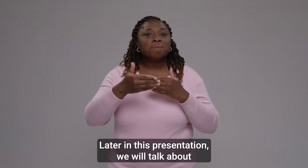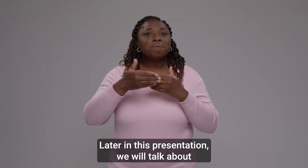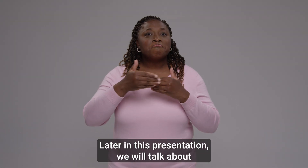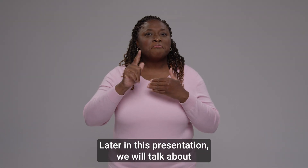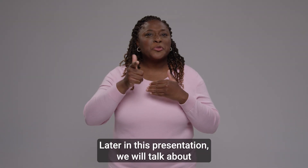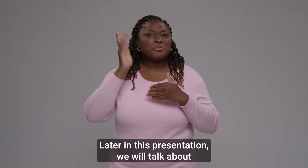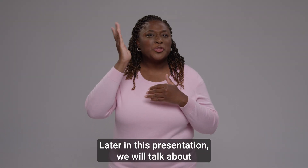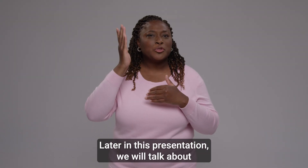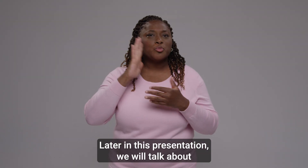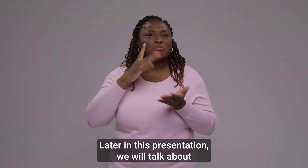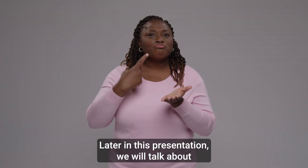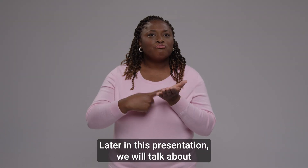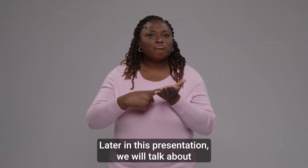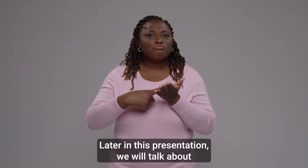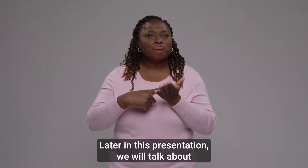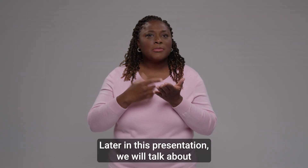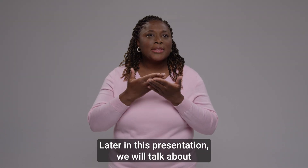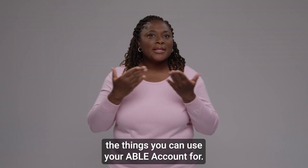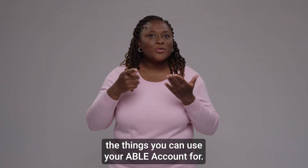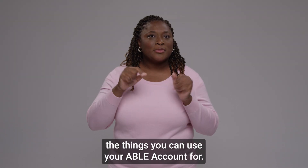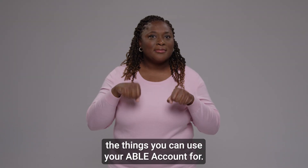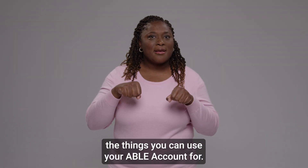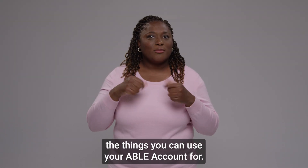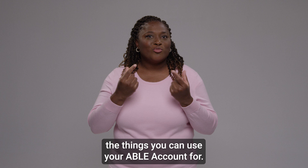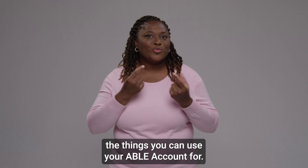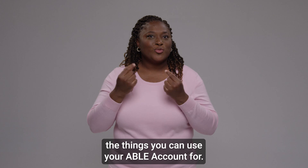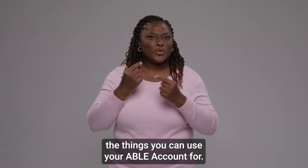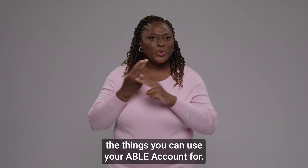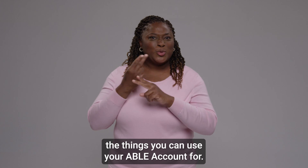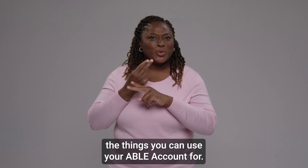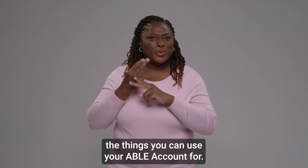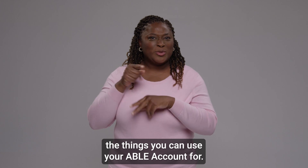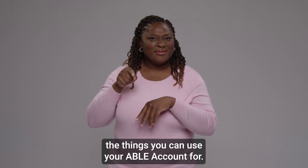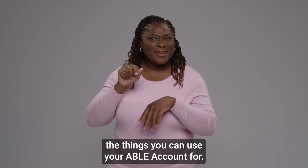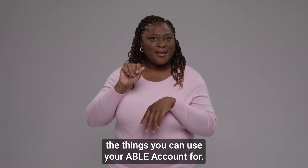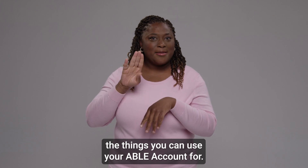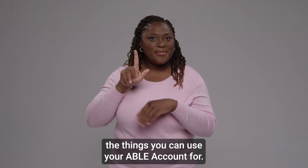Later in this presentation, we will talk about the things you can use your ABLE account for.